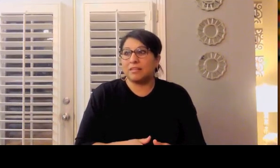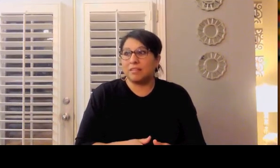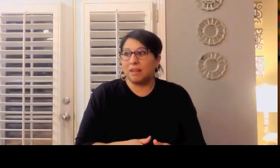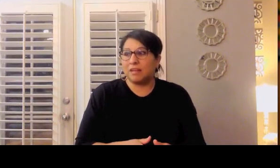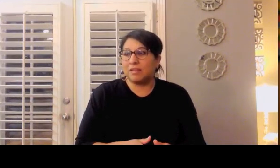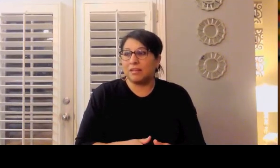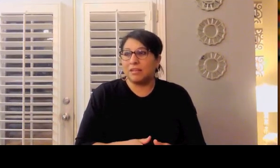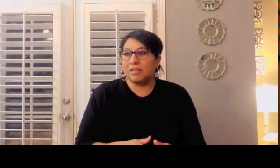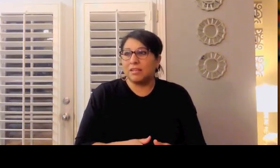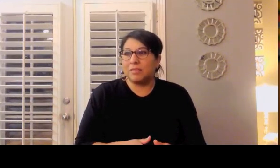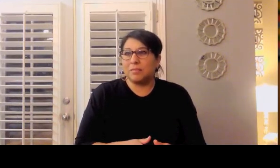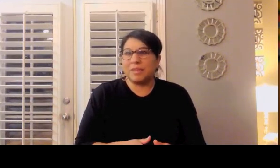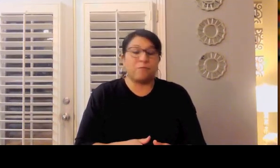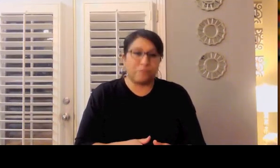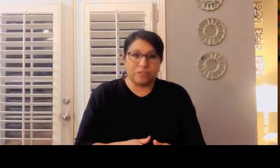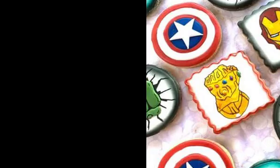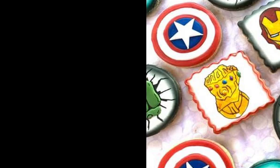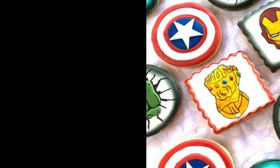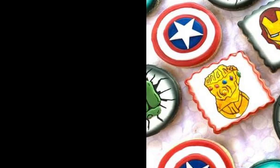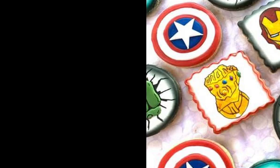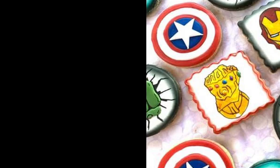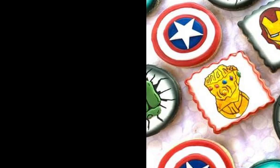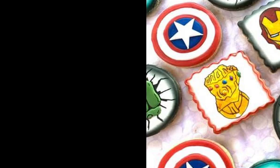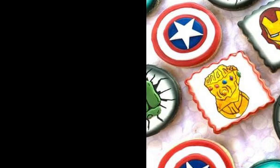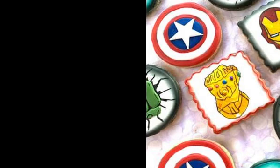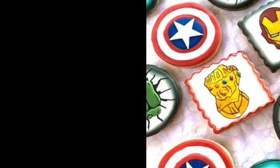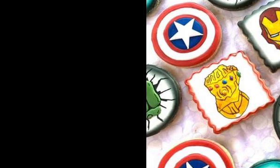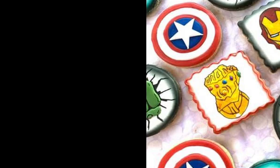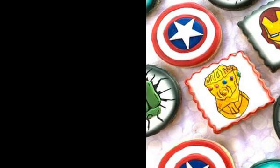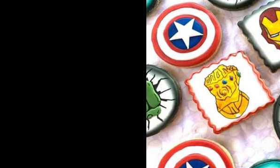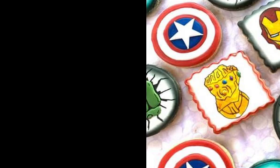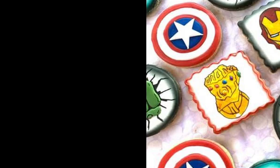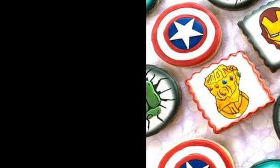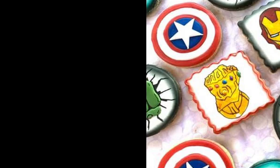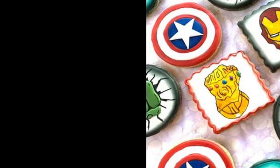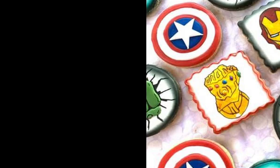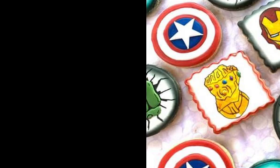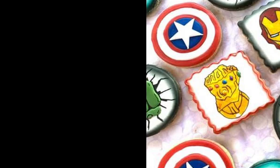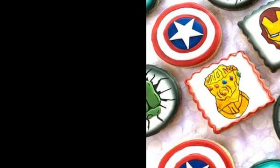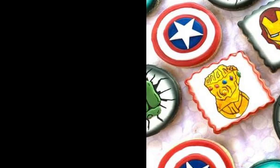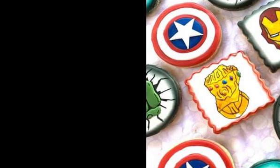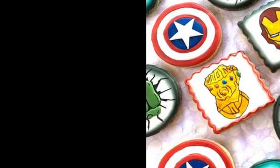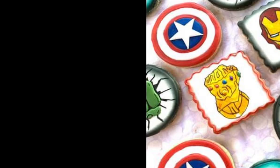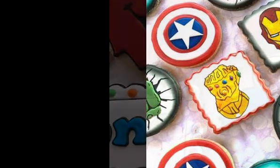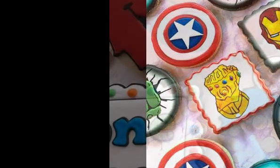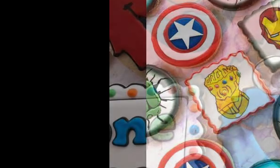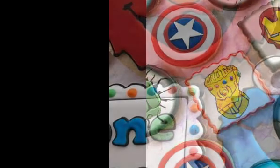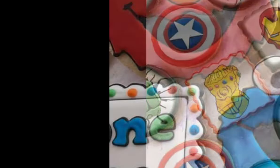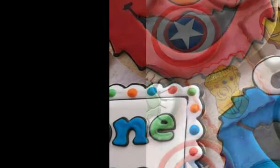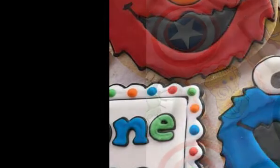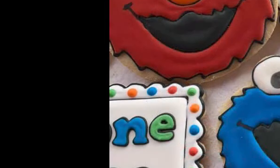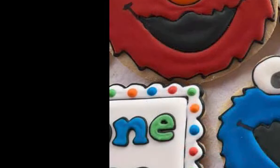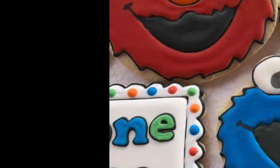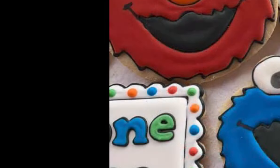requested a lot, it would be like first birthday parties. I do a lot of first birthday party cookies. And